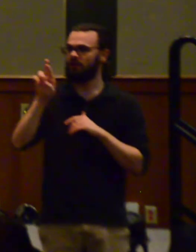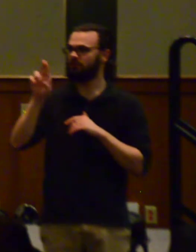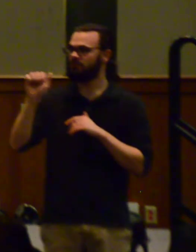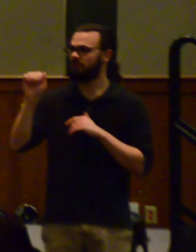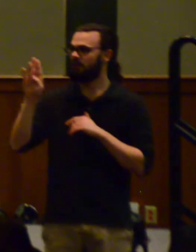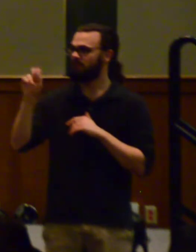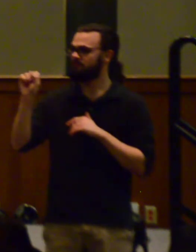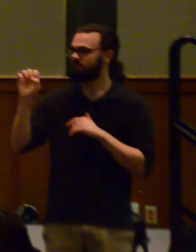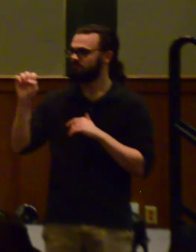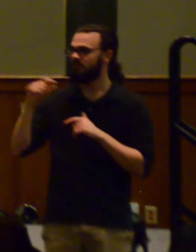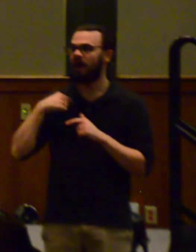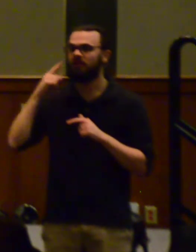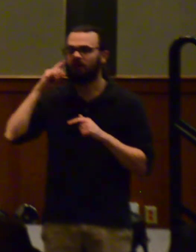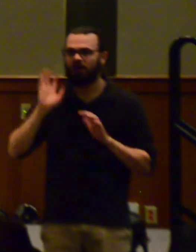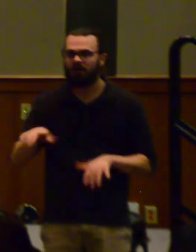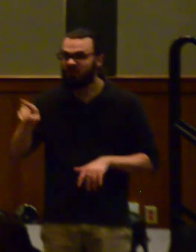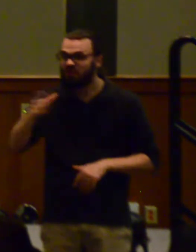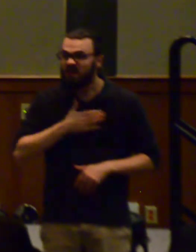man would say he was old.